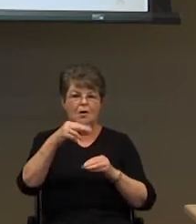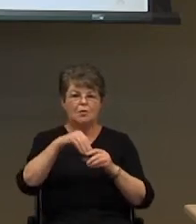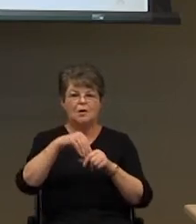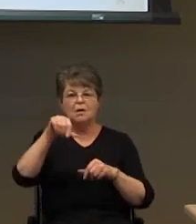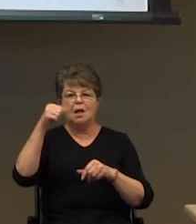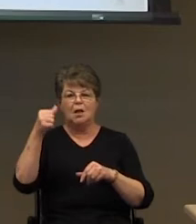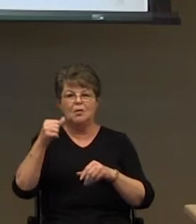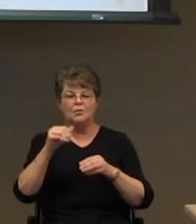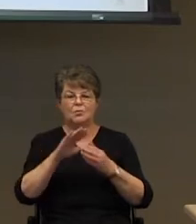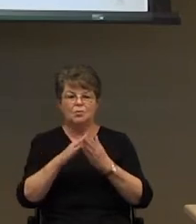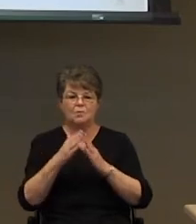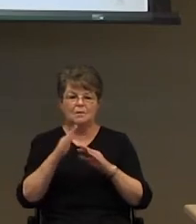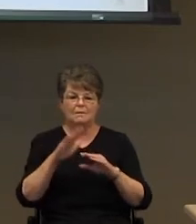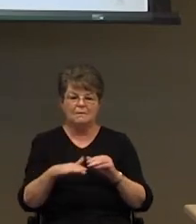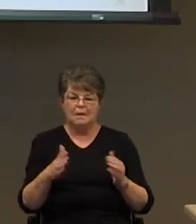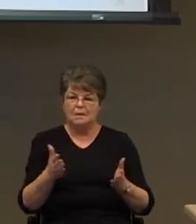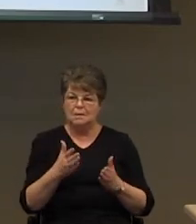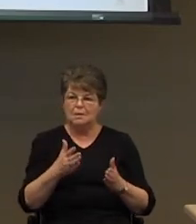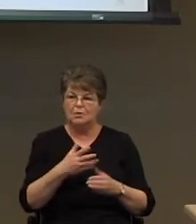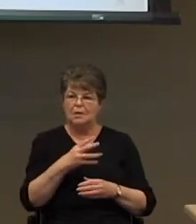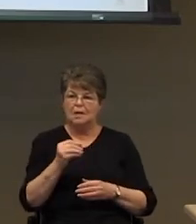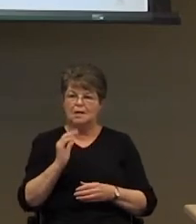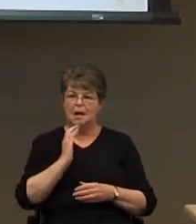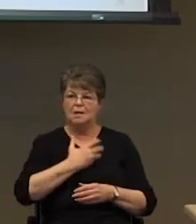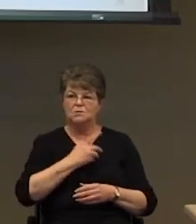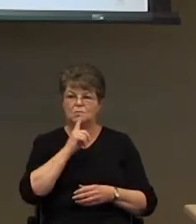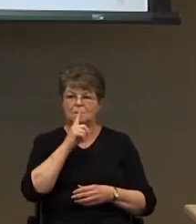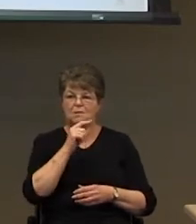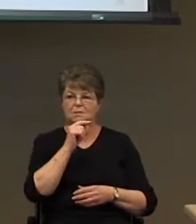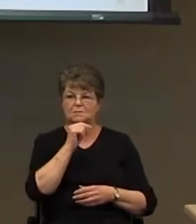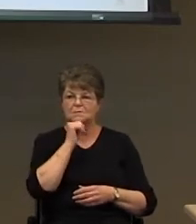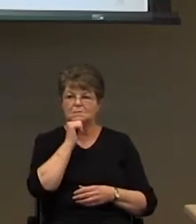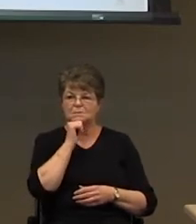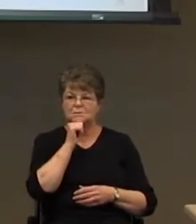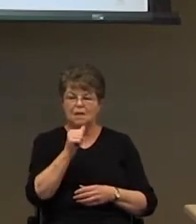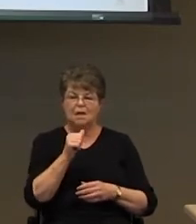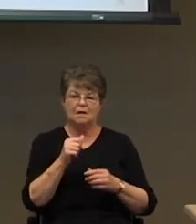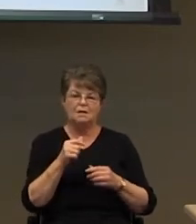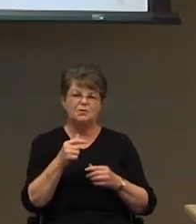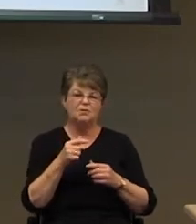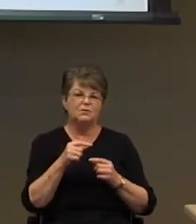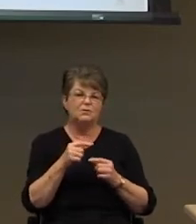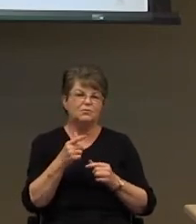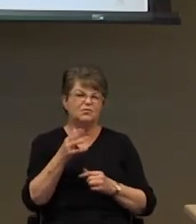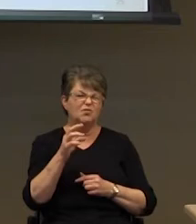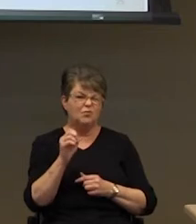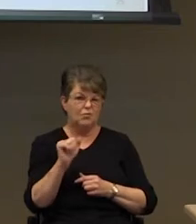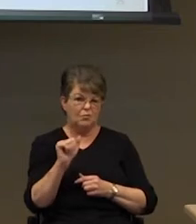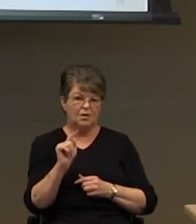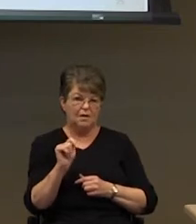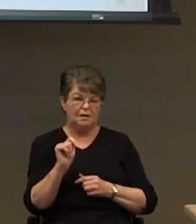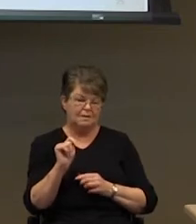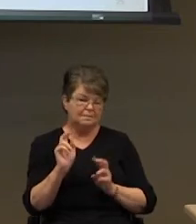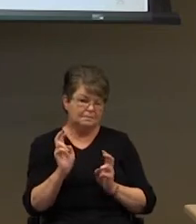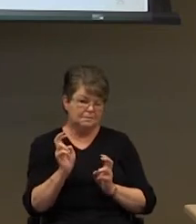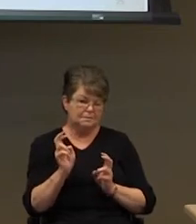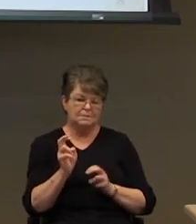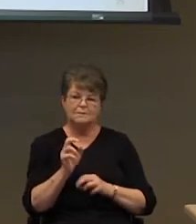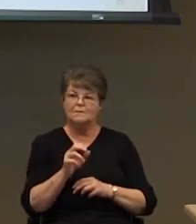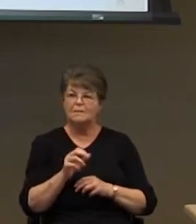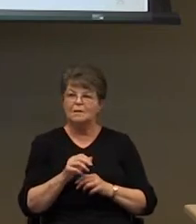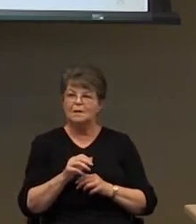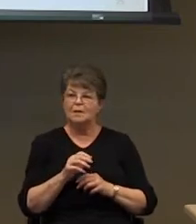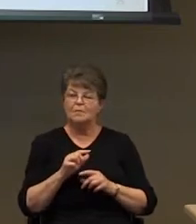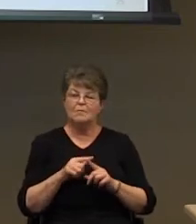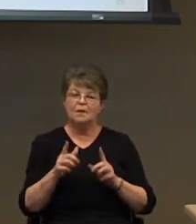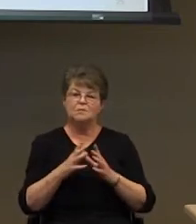that you've worked in, and that ours really wasn't great. And that's what it's about. But so much